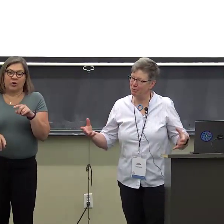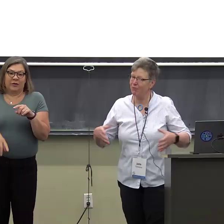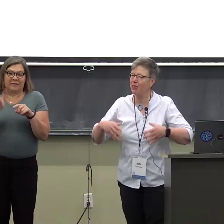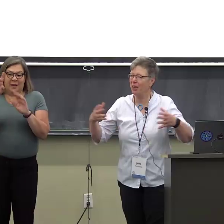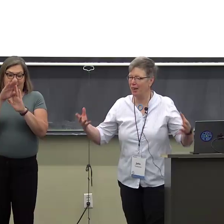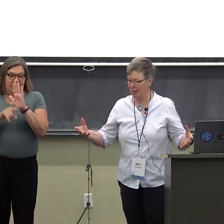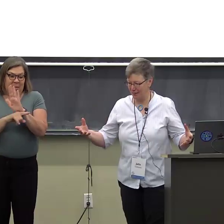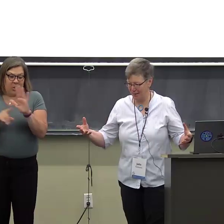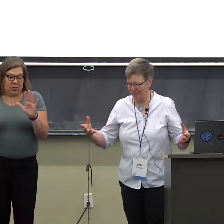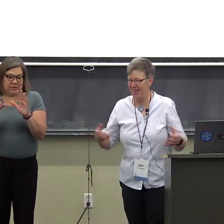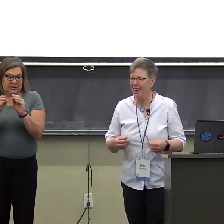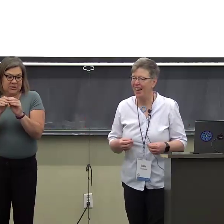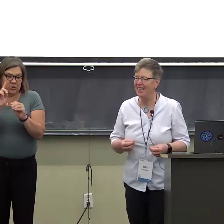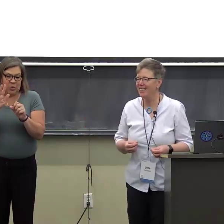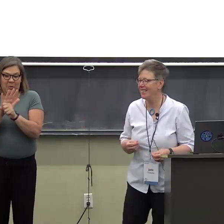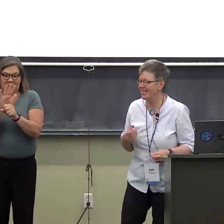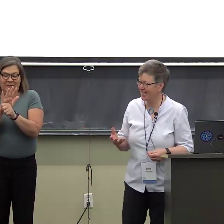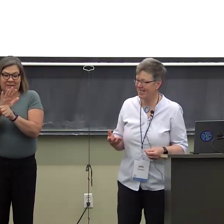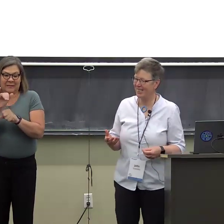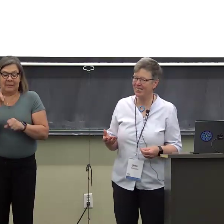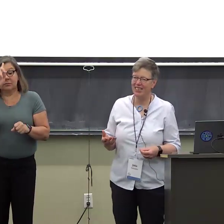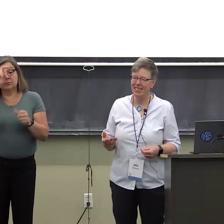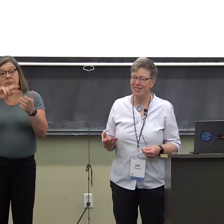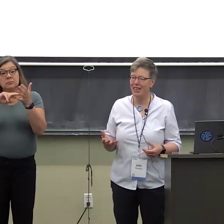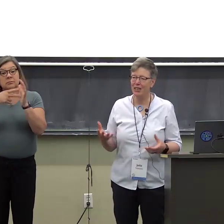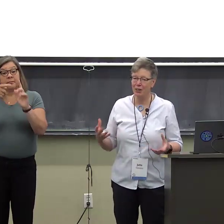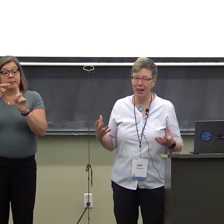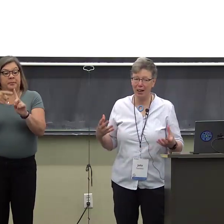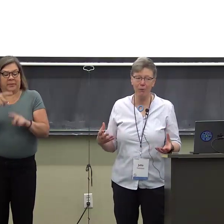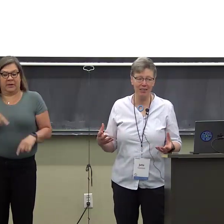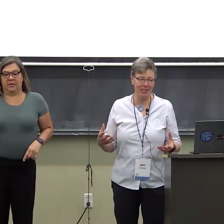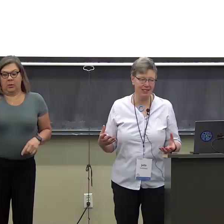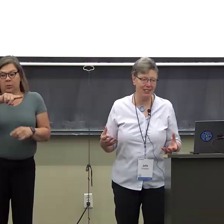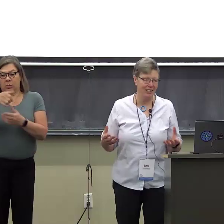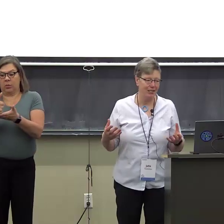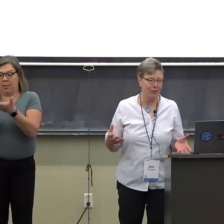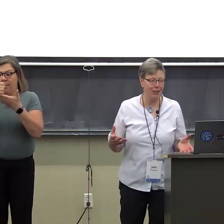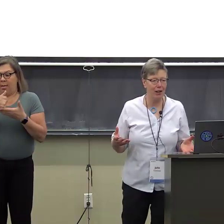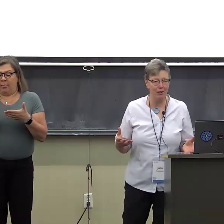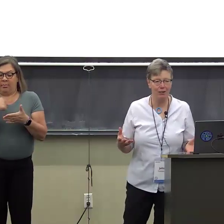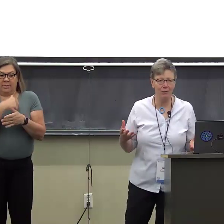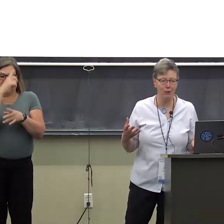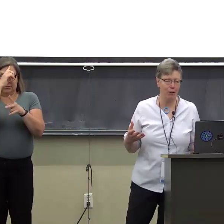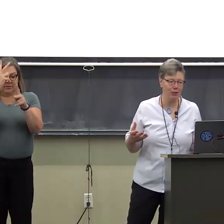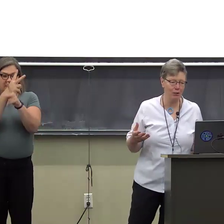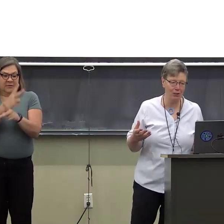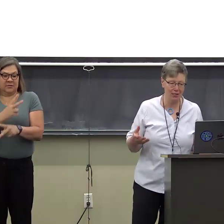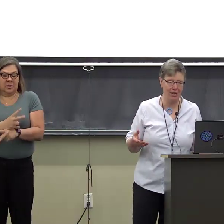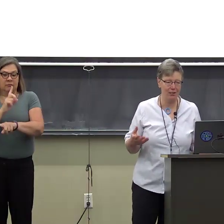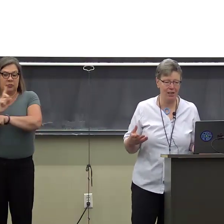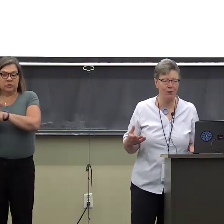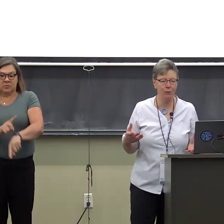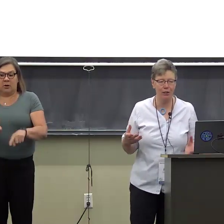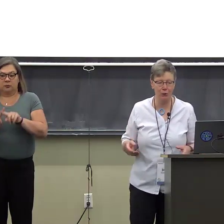try to fill that in. And the intent here is that you're helping us to figure out responses